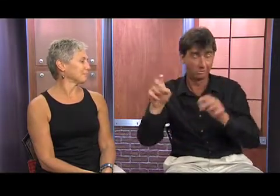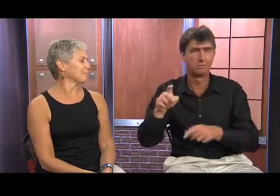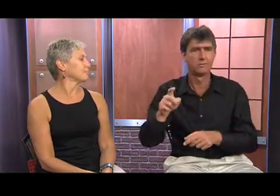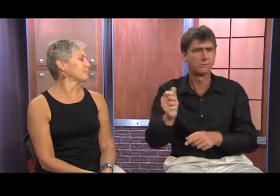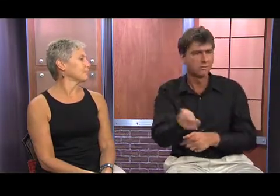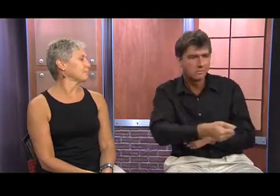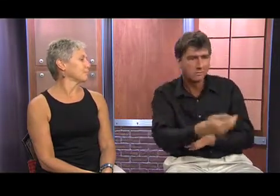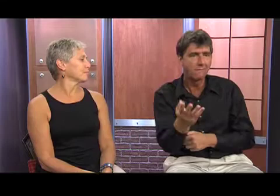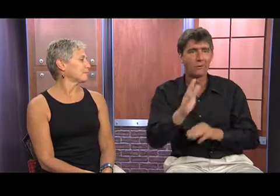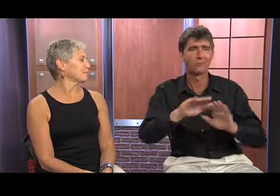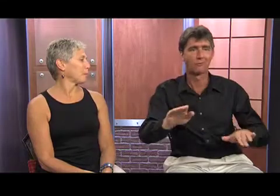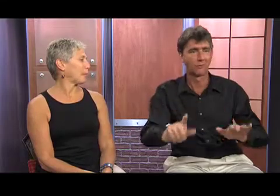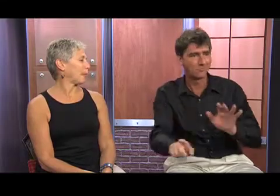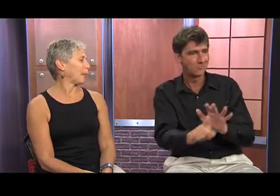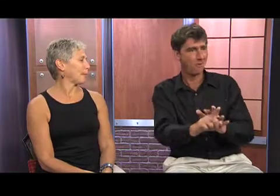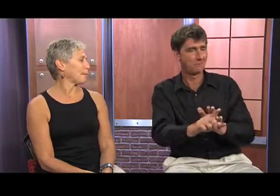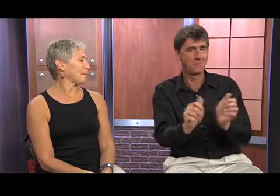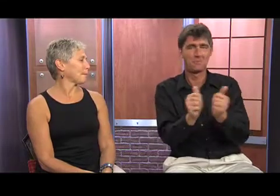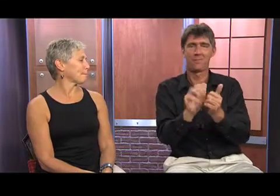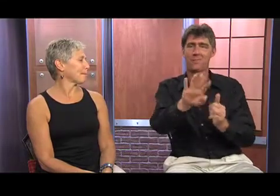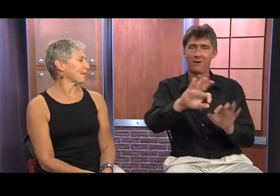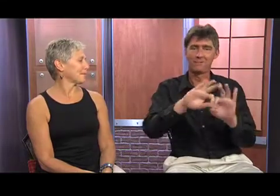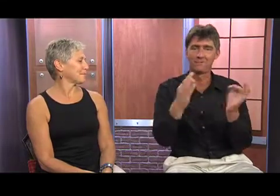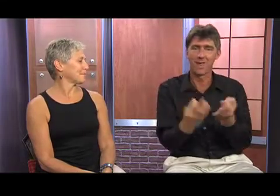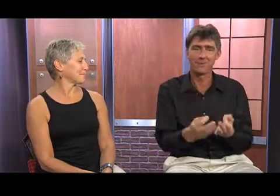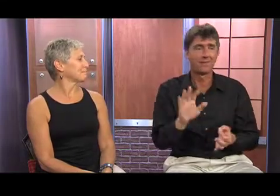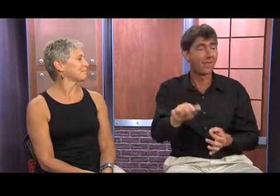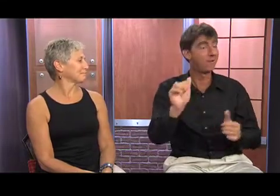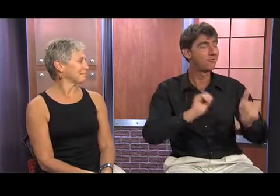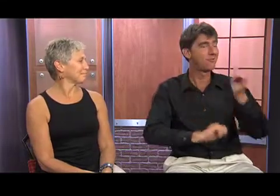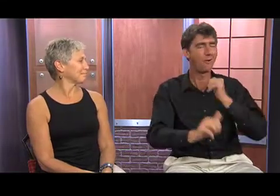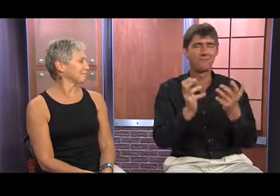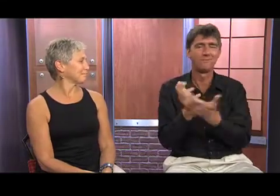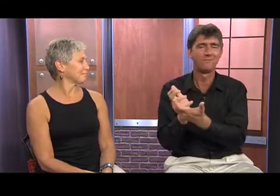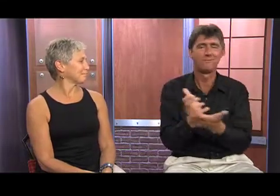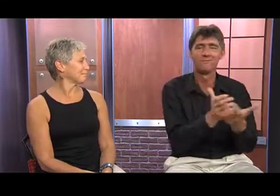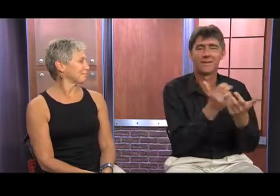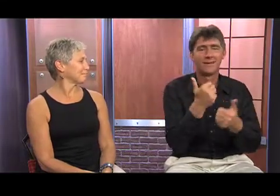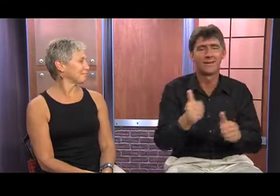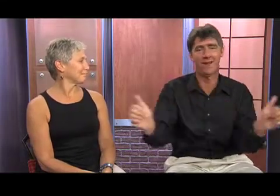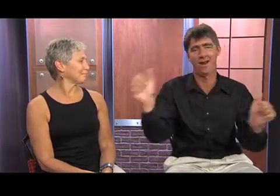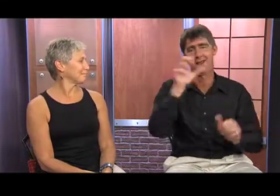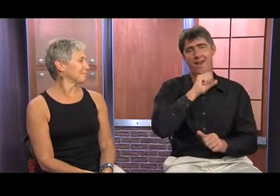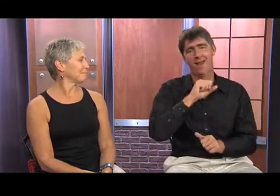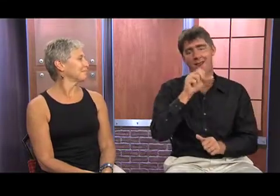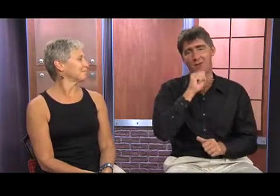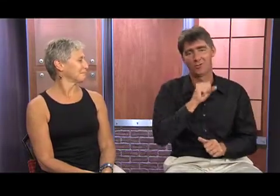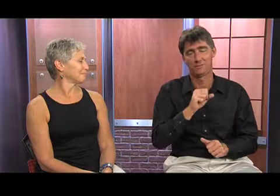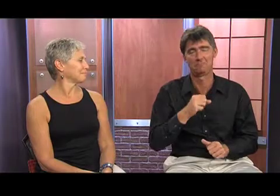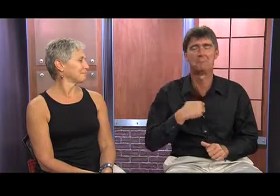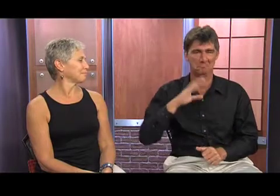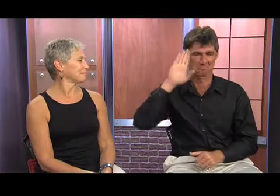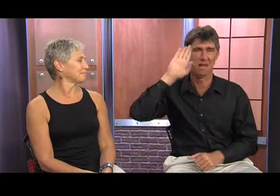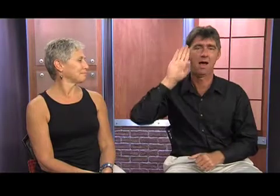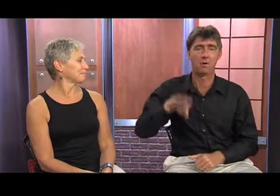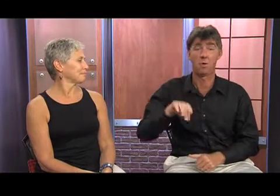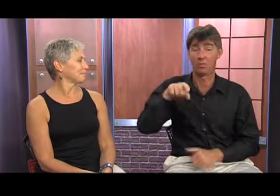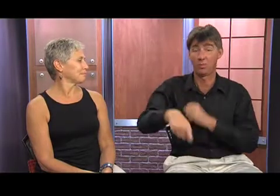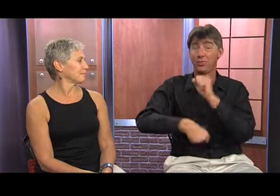show for all ages. And I'm sure that we're going to see a larger turnout this year for not only